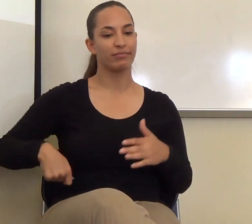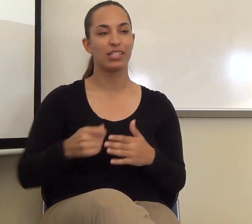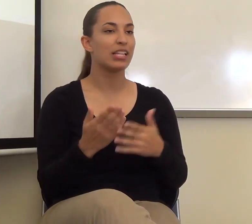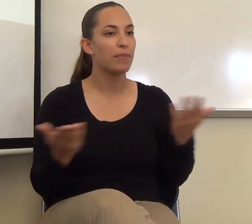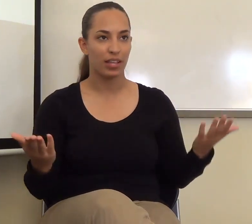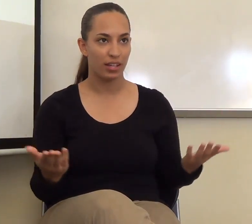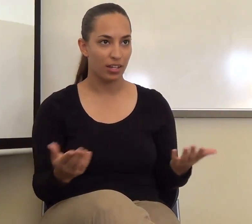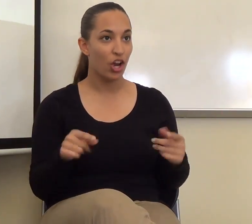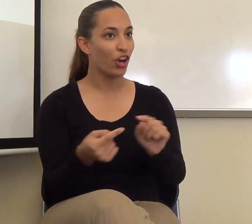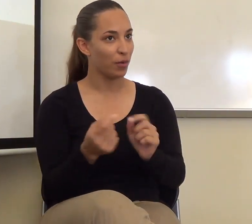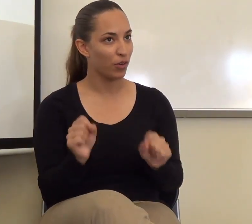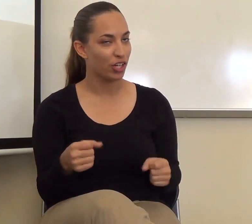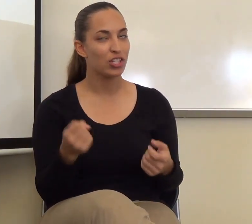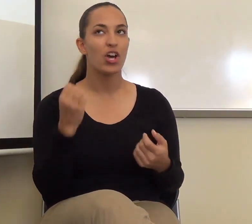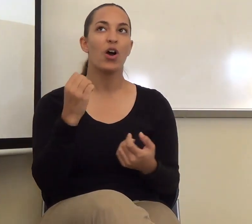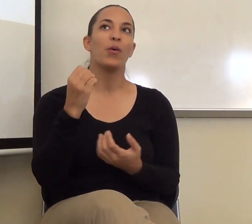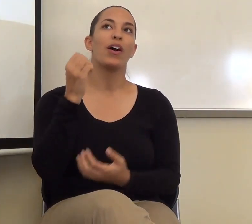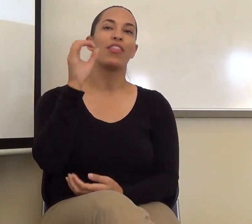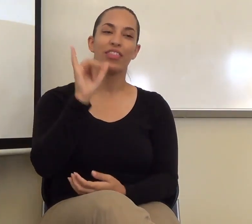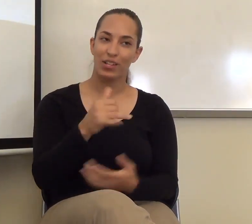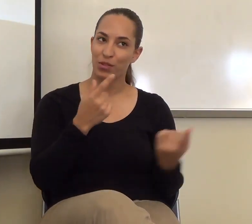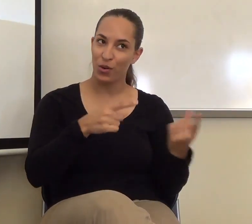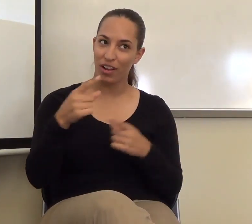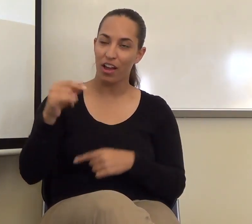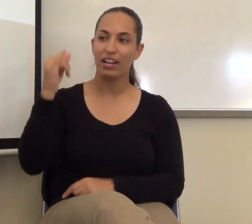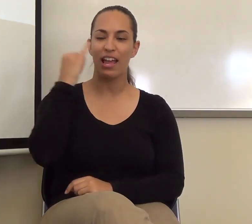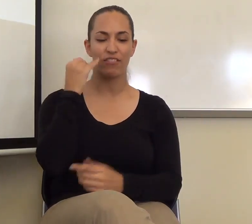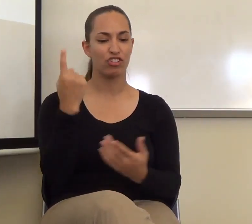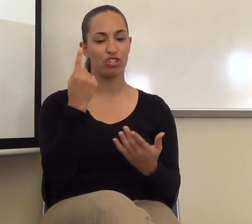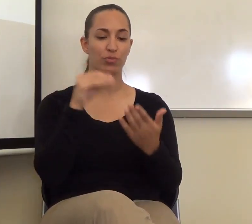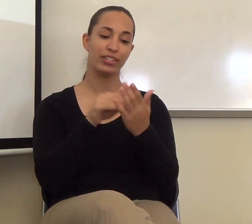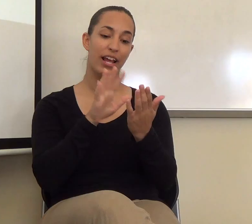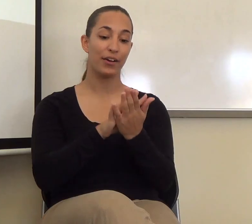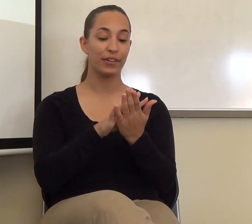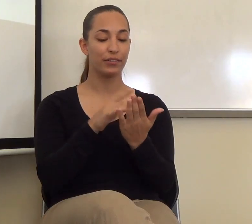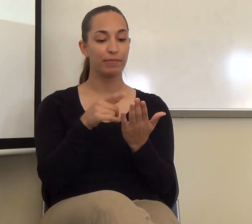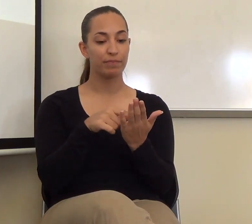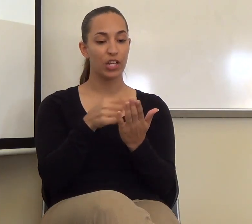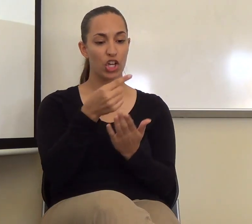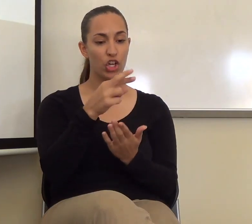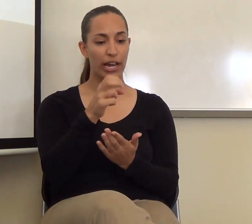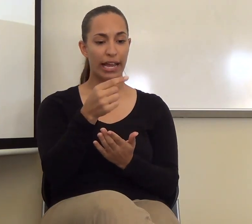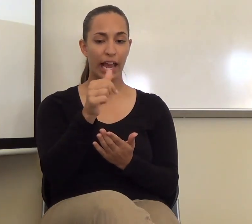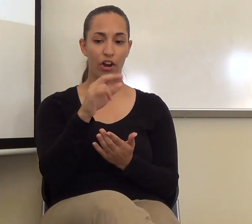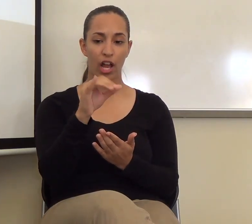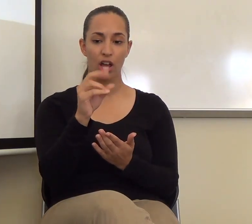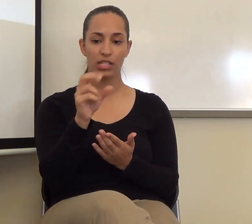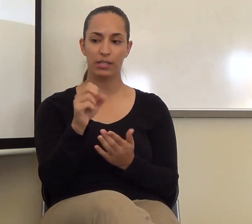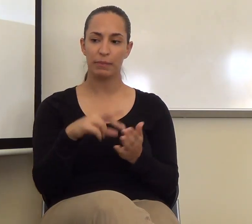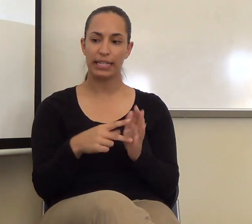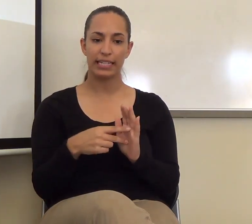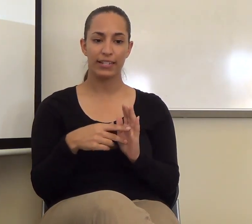here. So if you just write down friendly, that's not exactly the whole idea